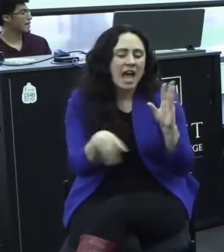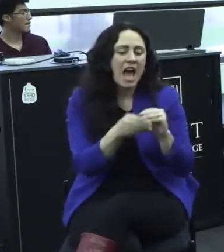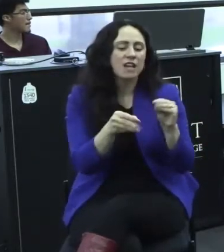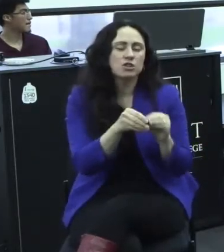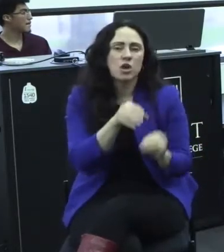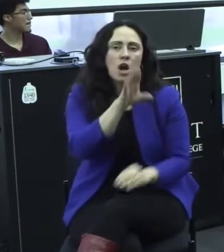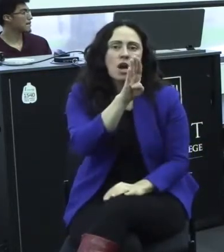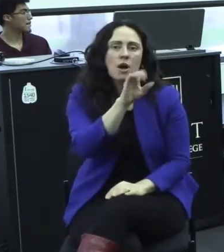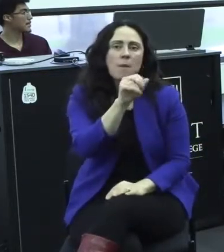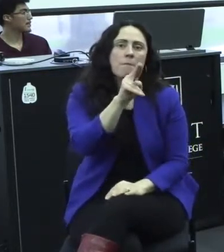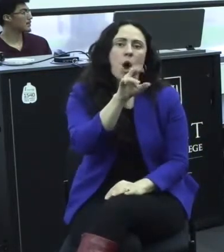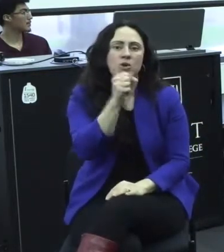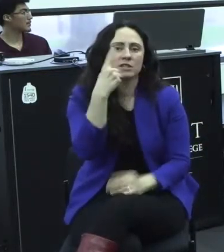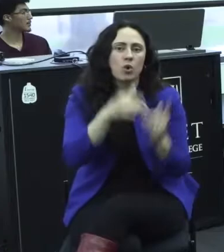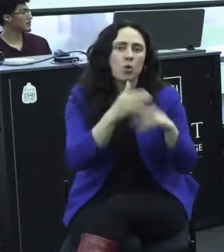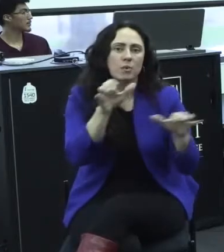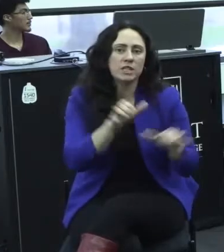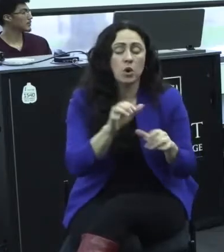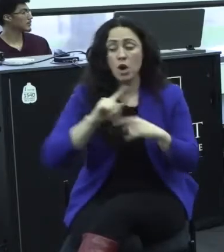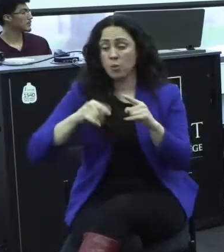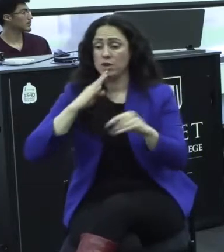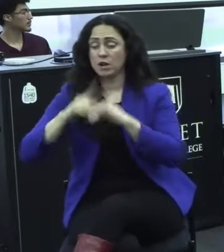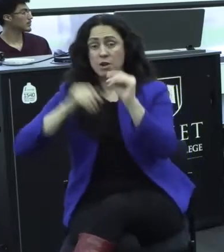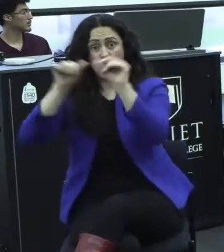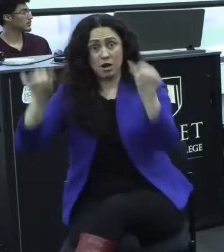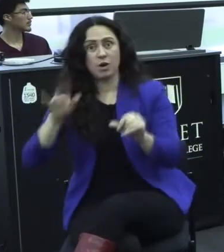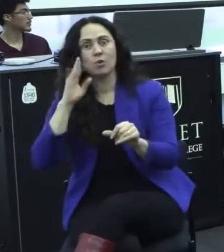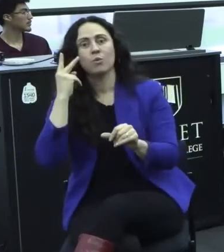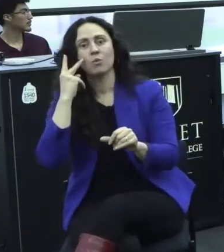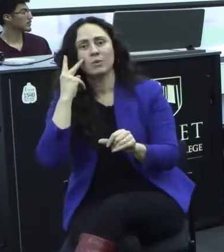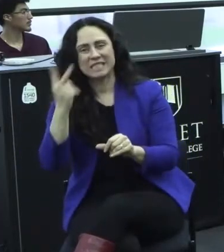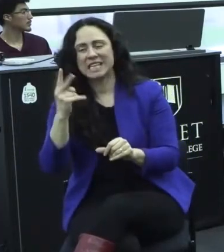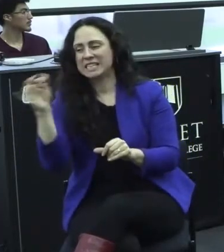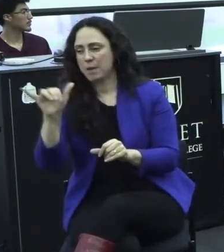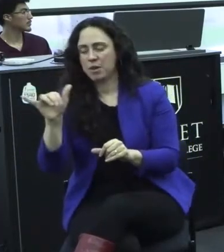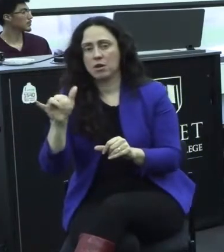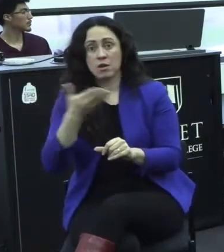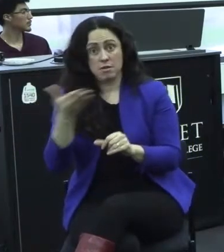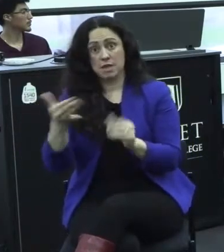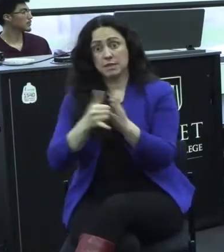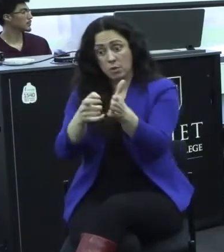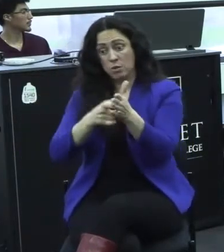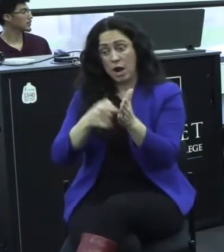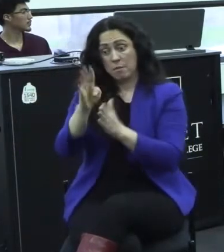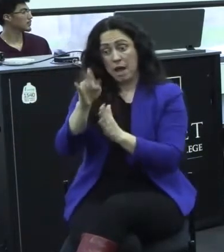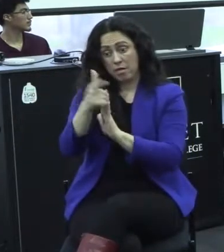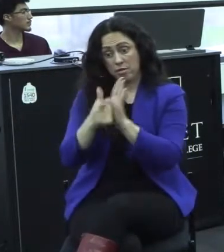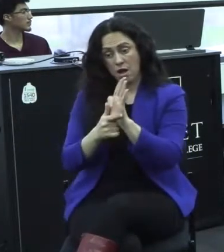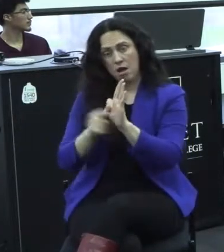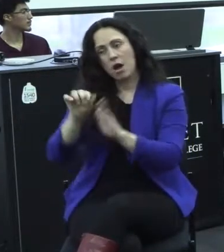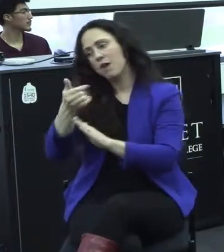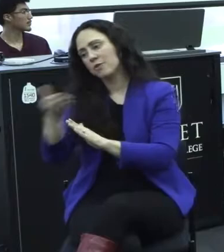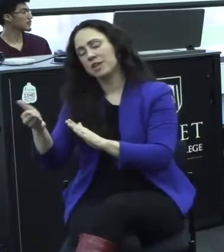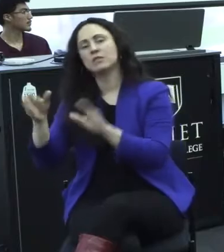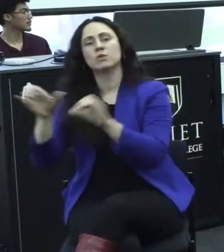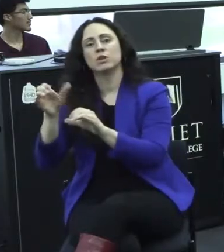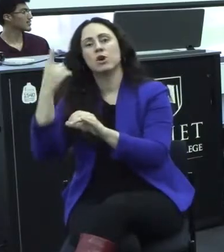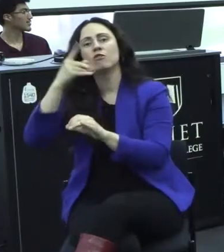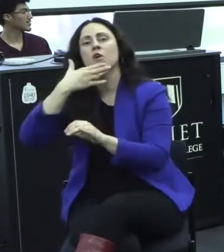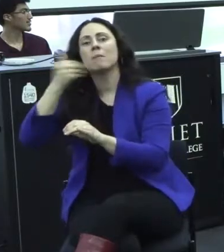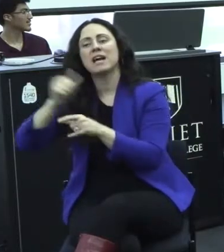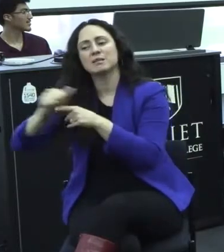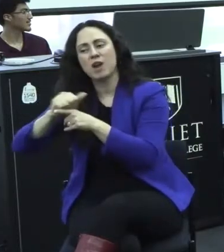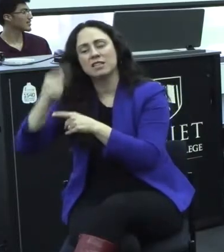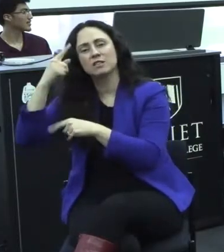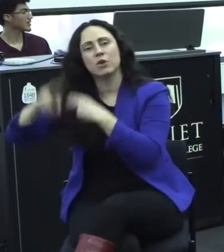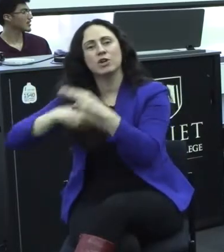to what we do. And when we start talking about architecture, you're going to see similar things. There are things that we're required to do and things that we do as best practice in that universal